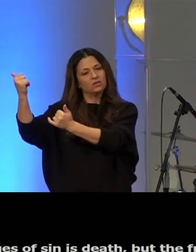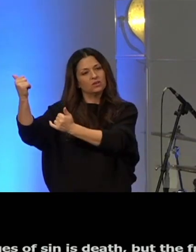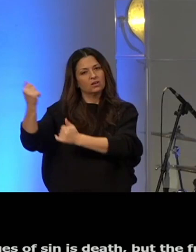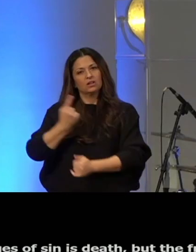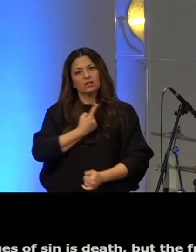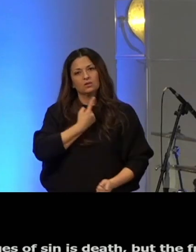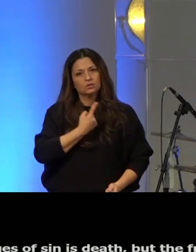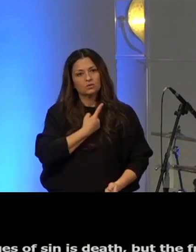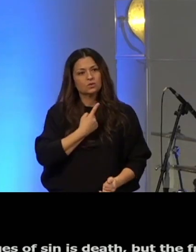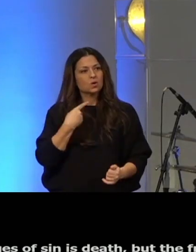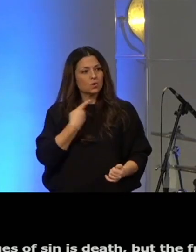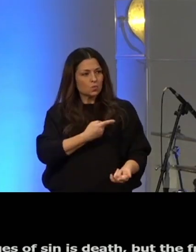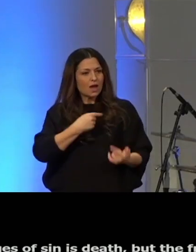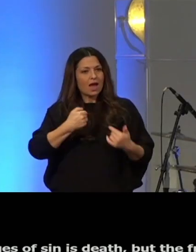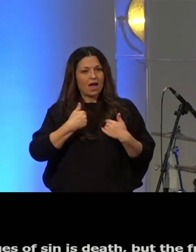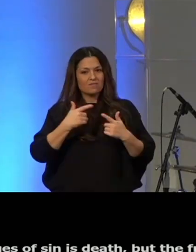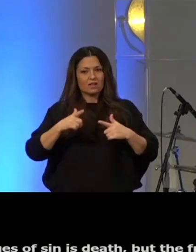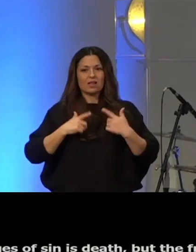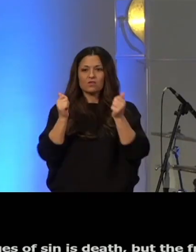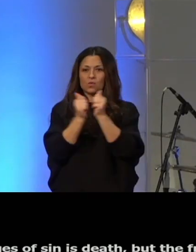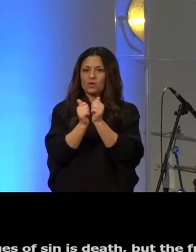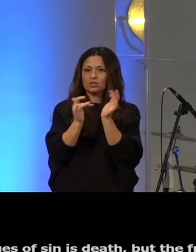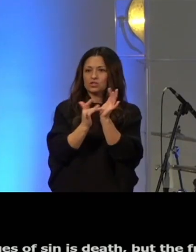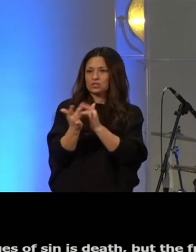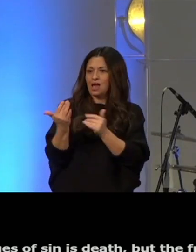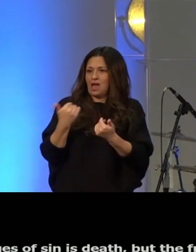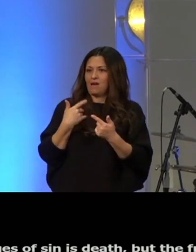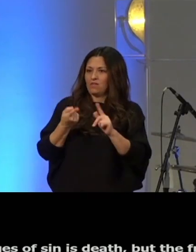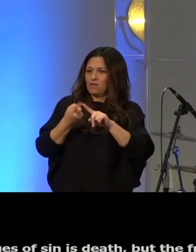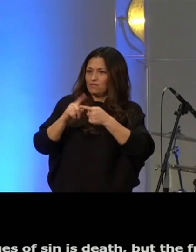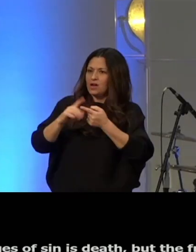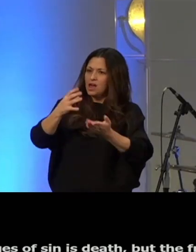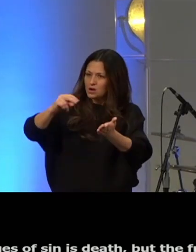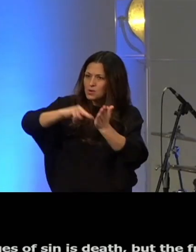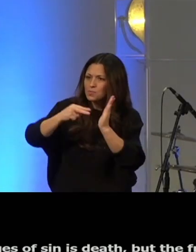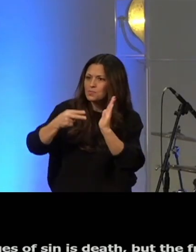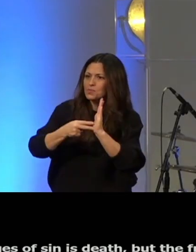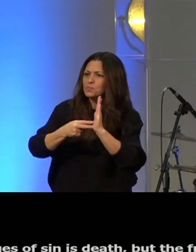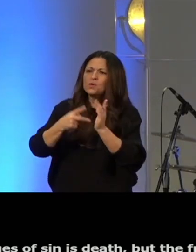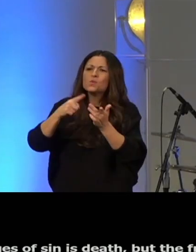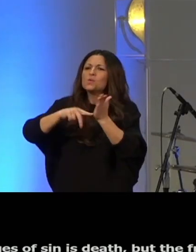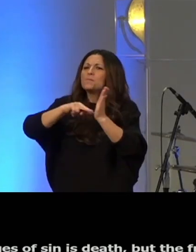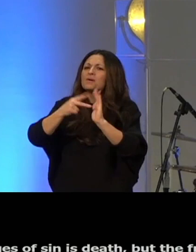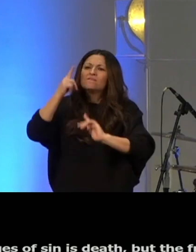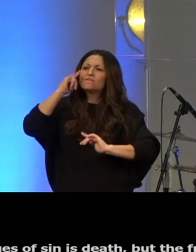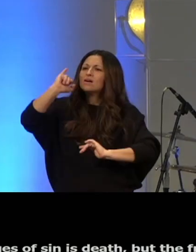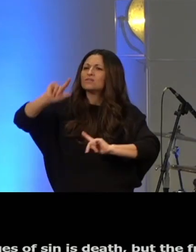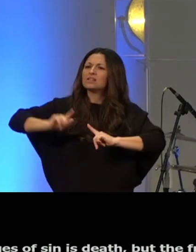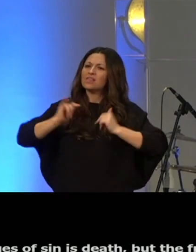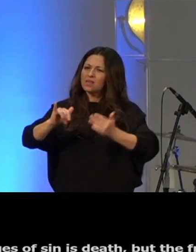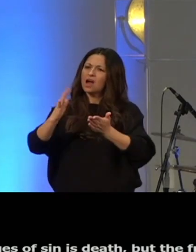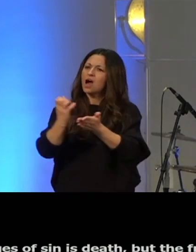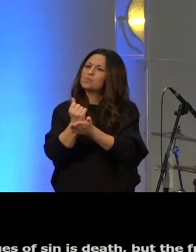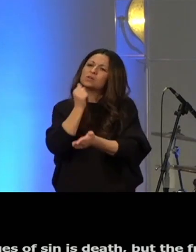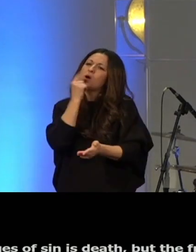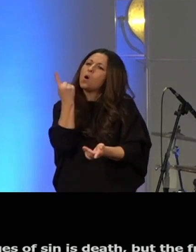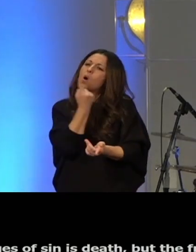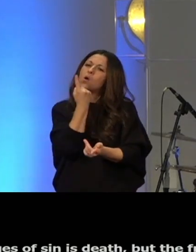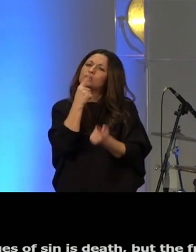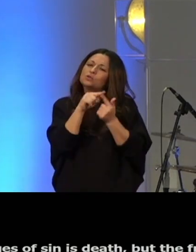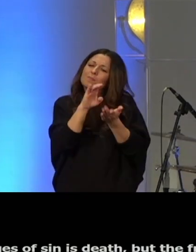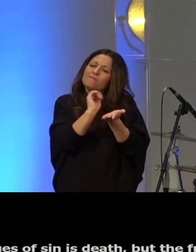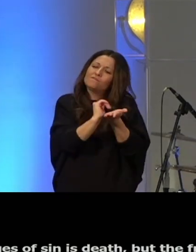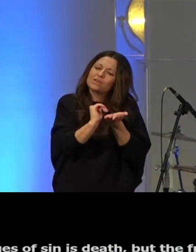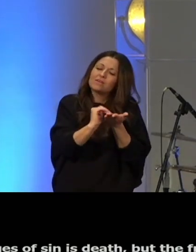We get to do life with Jesus, having a friend and a purpose. What is eternal life? It's the opportunity not only to be forgiven and to